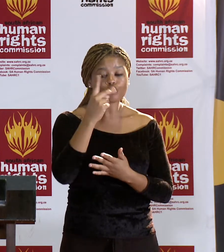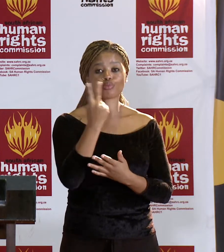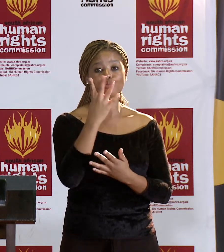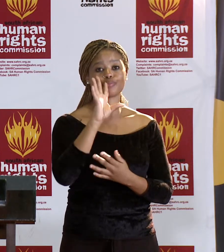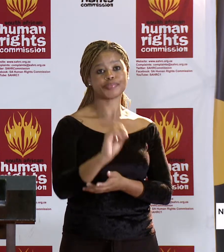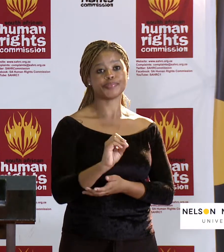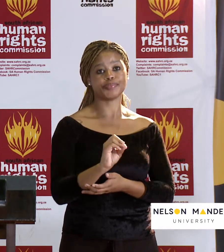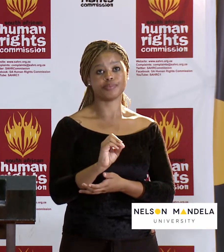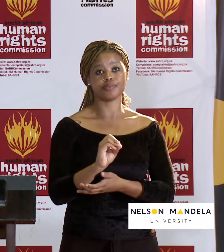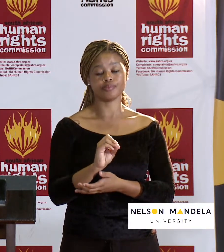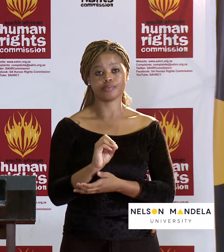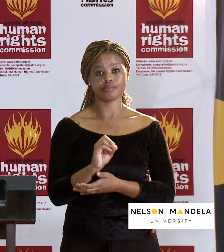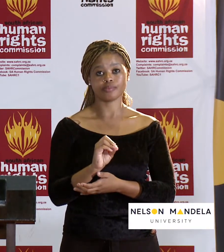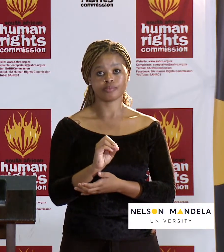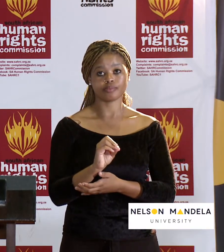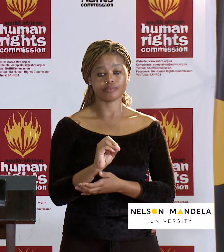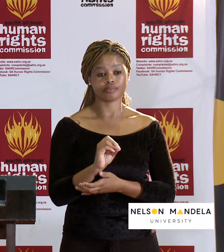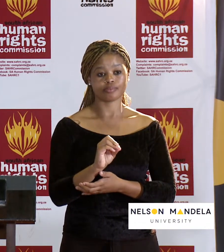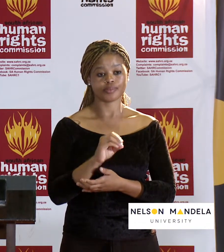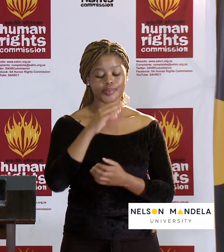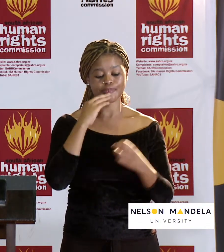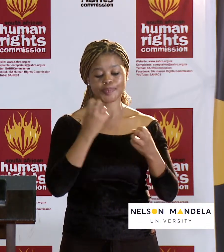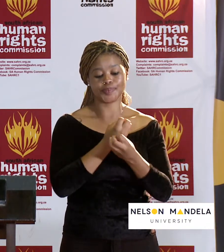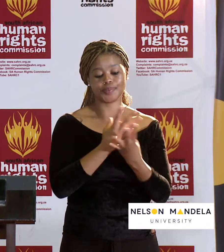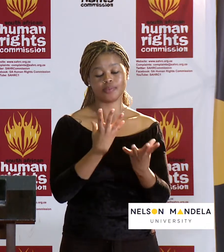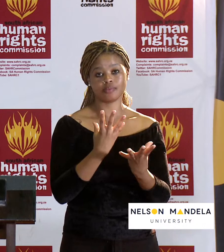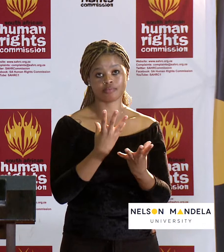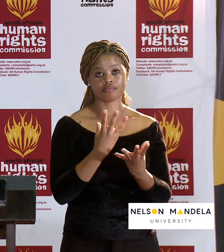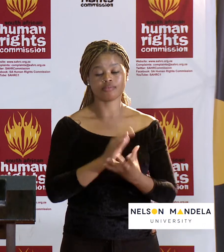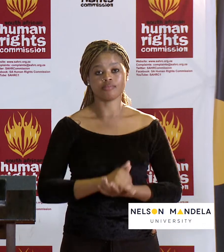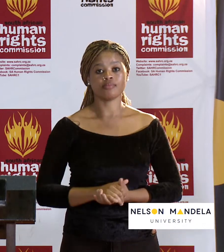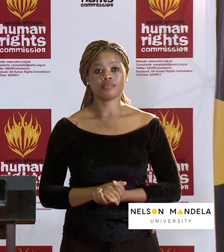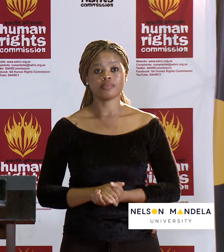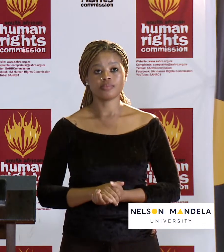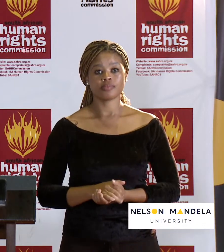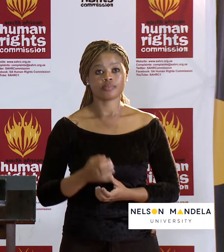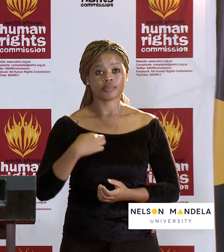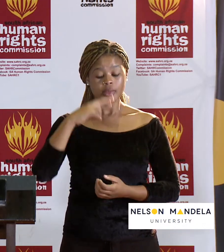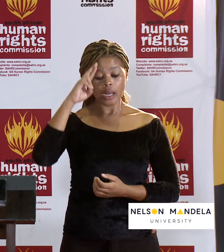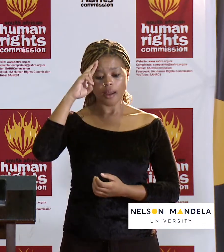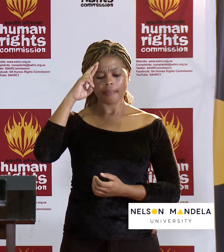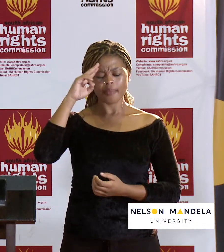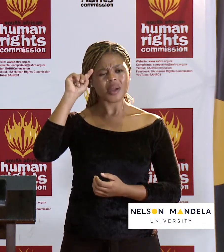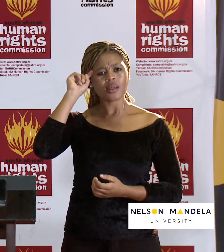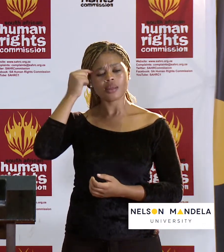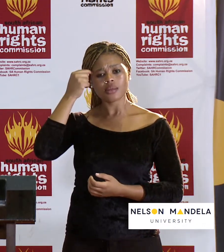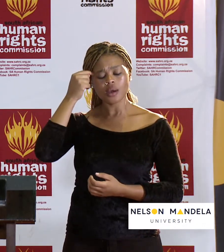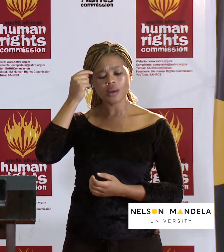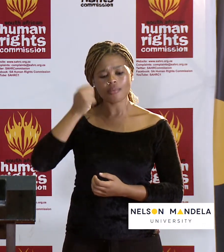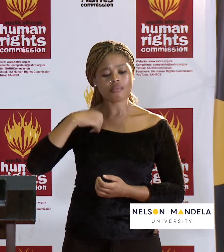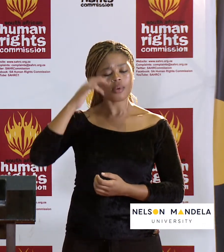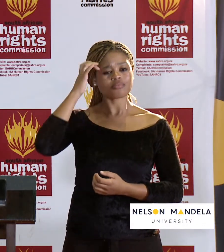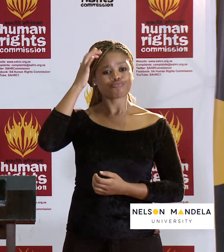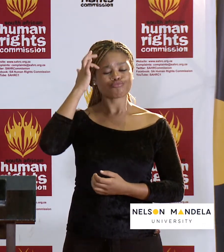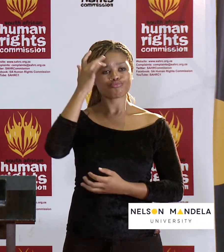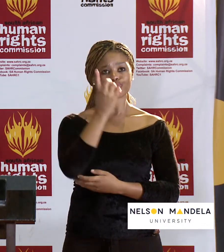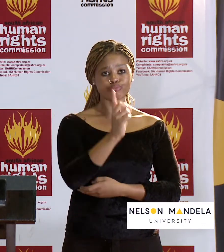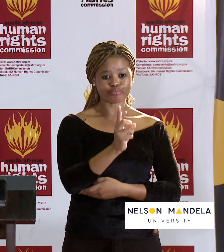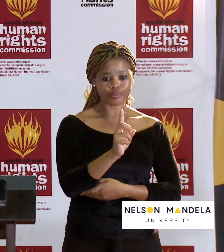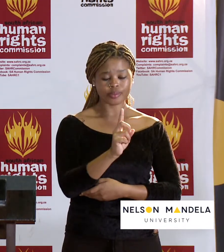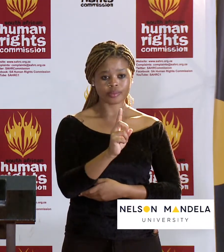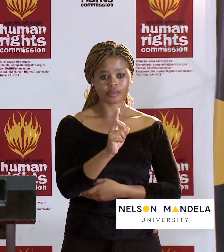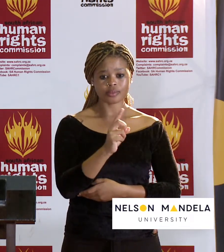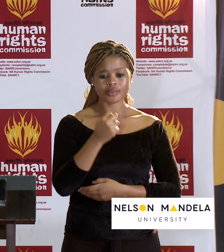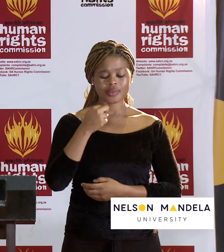too, in bundles. And I remember thinking one of my dreams was, you know, I used